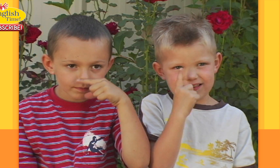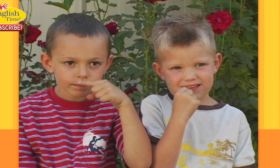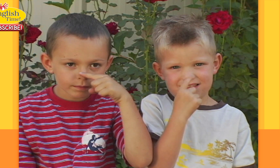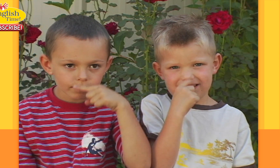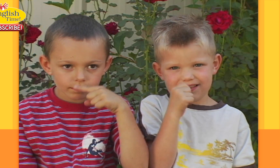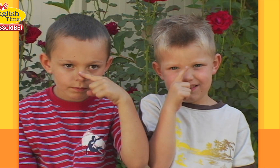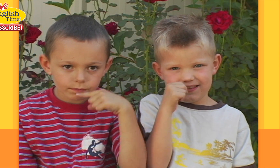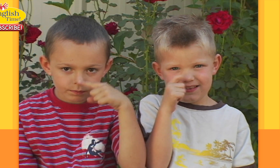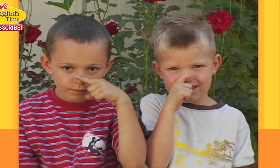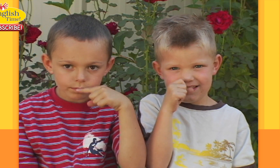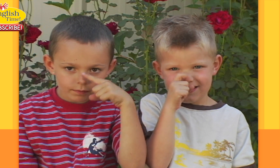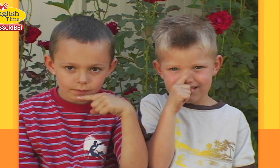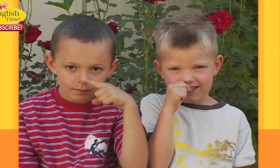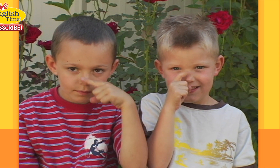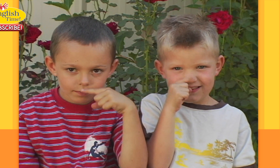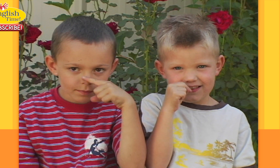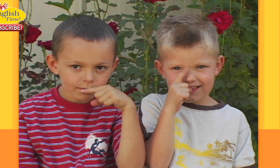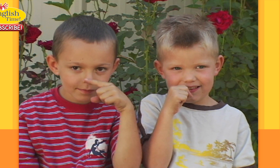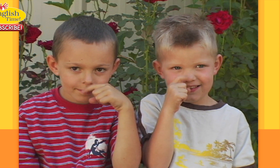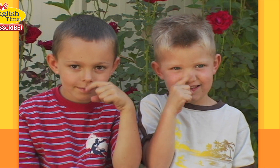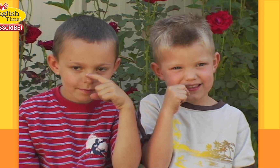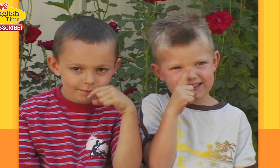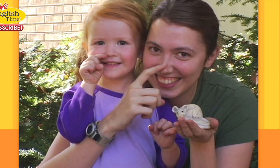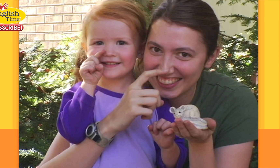They're signing mouse.